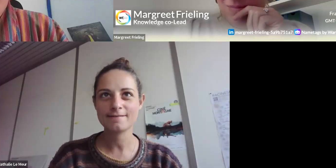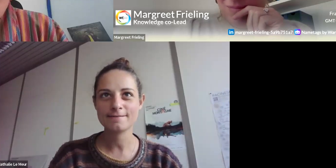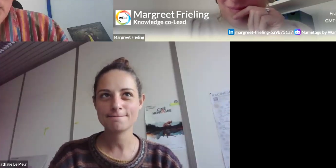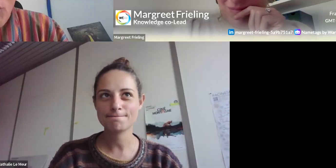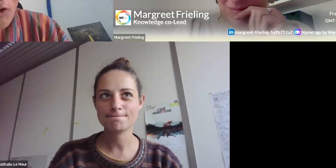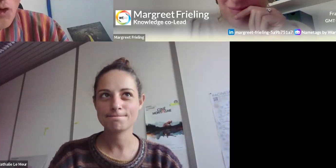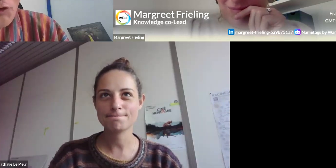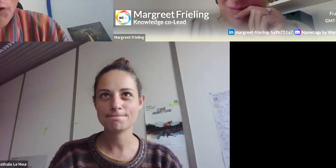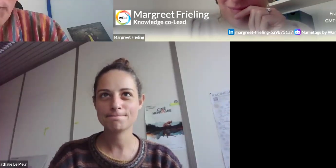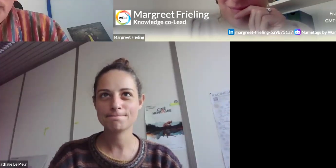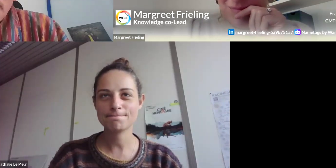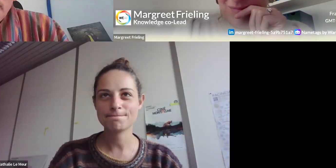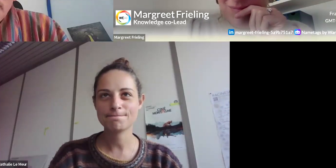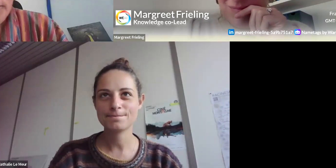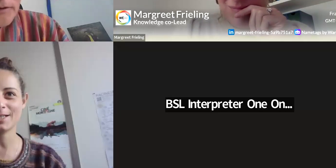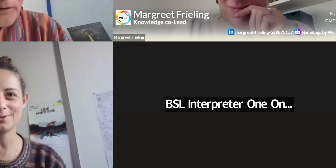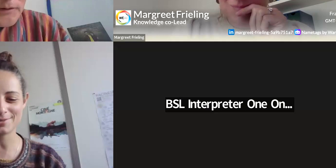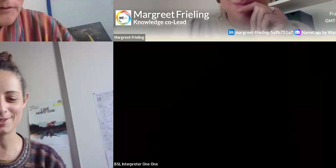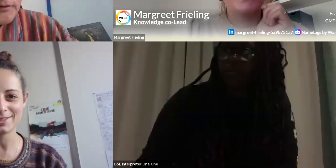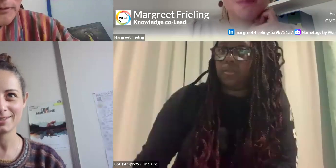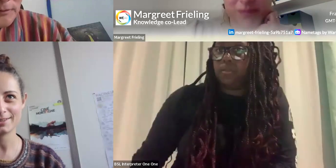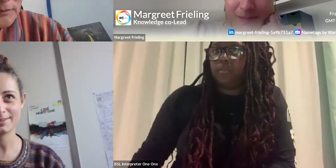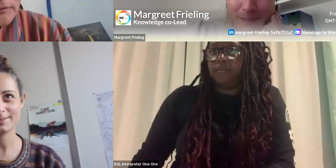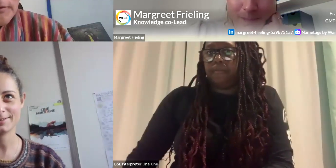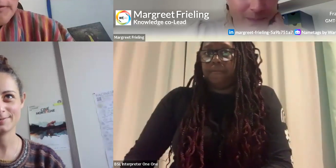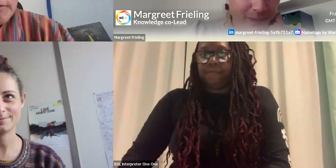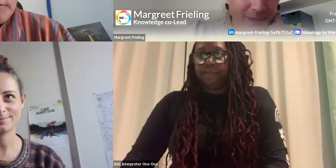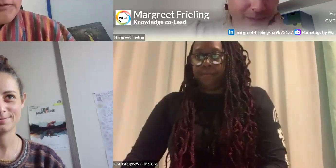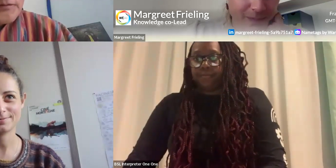mine? Yeah, sure. Sorry. Thank you very much.